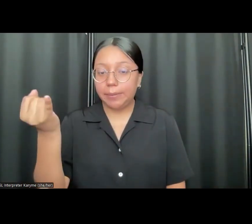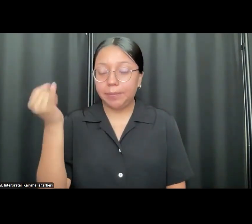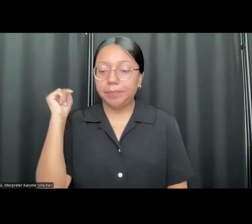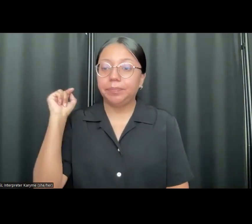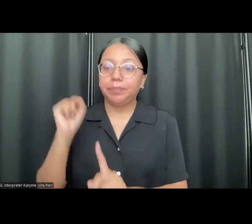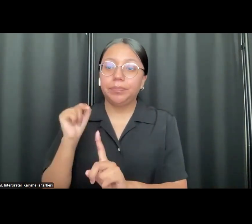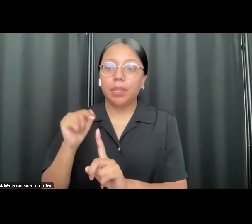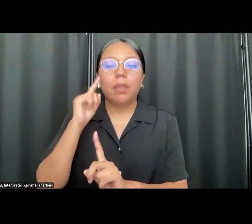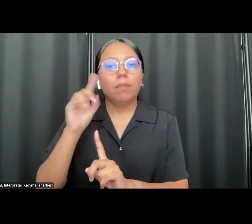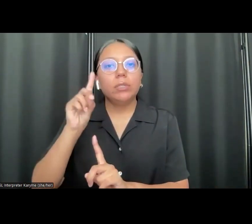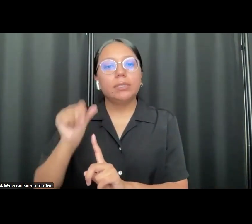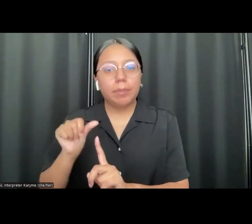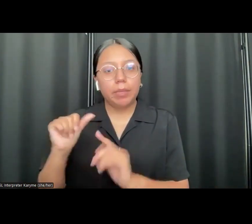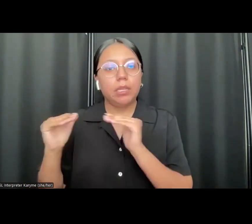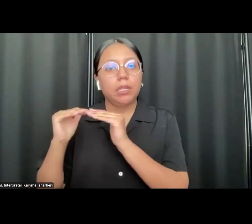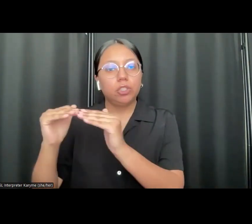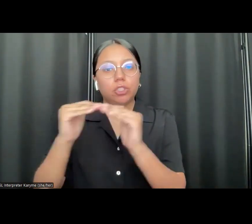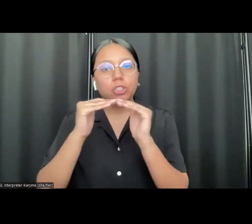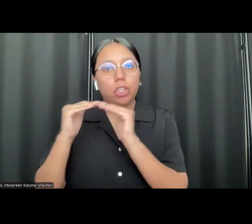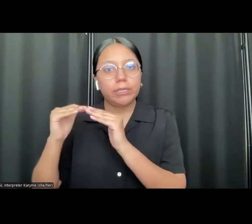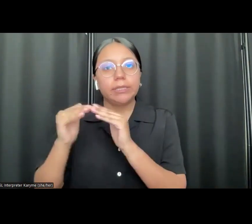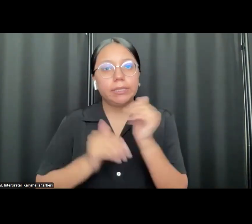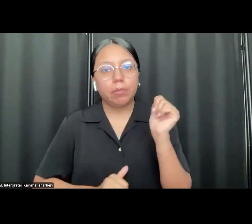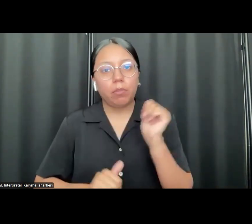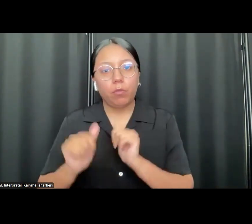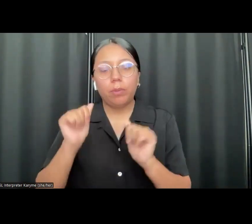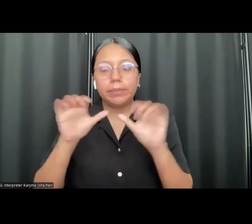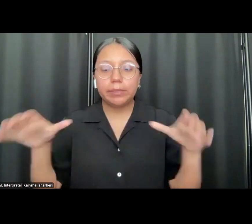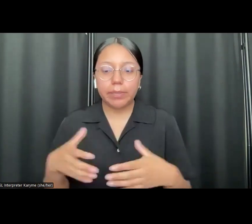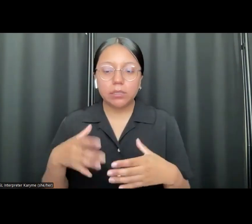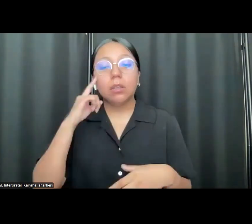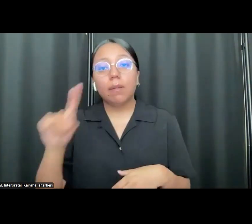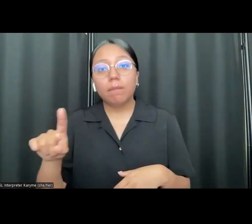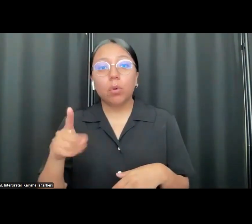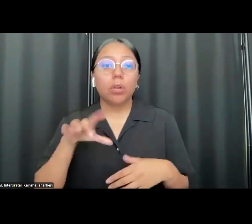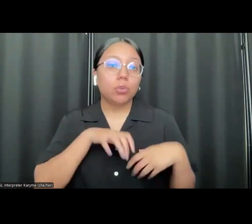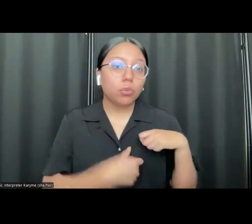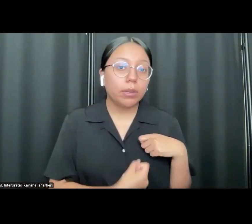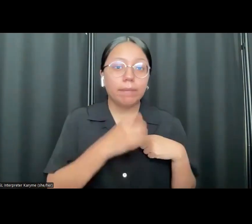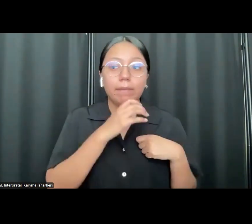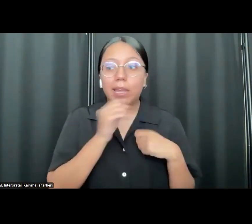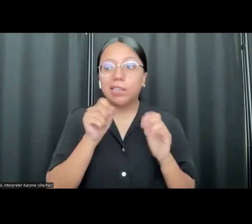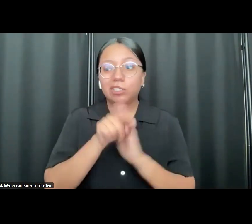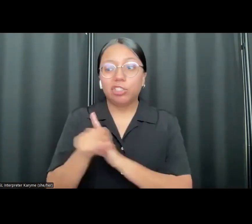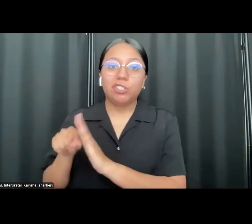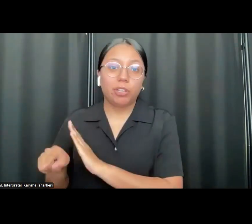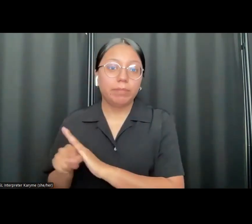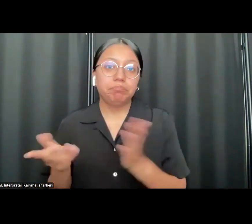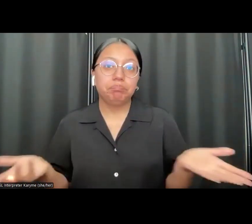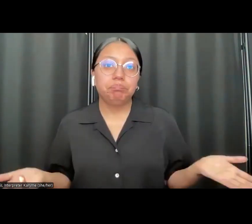disability justice performance spaces in times of grief and mass genocide. Casual. Um,